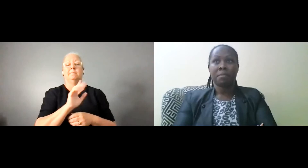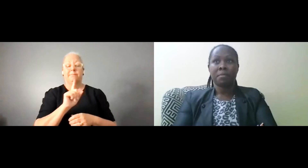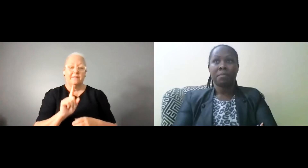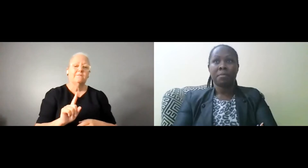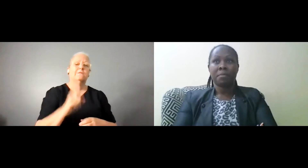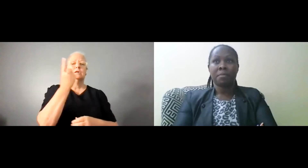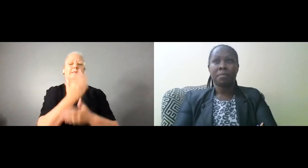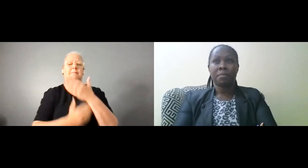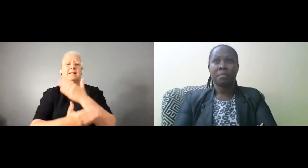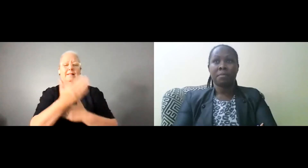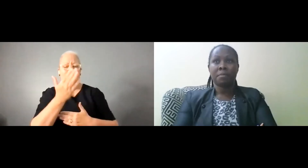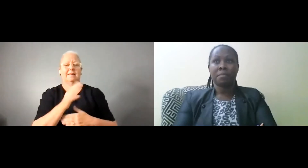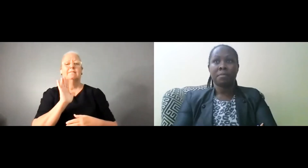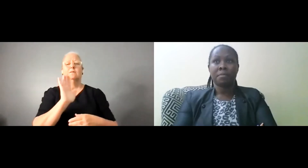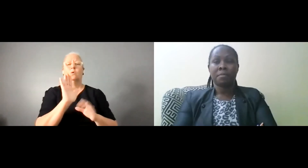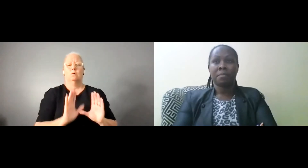disability department.